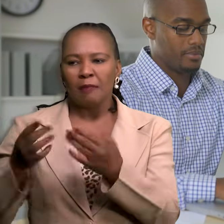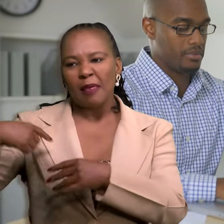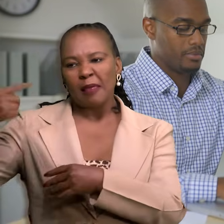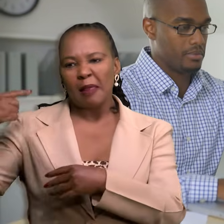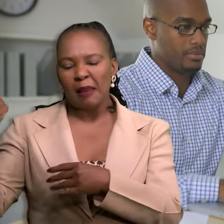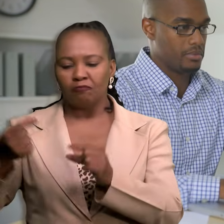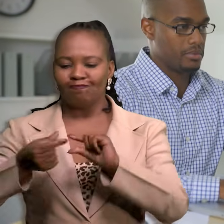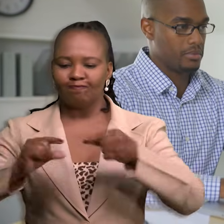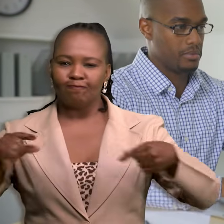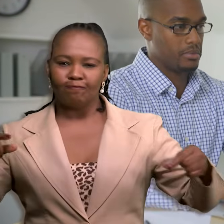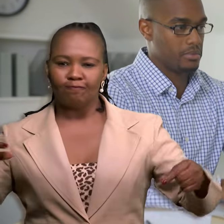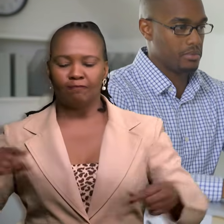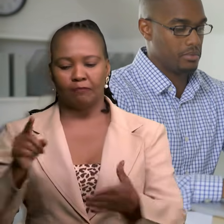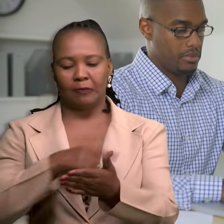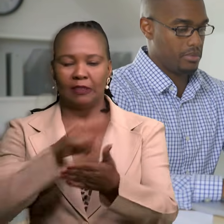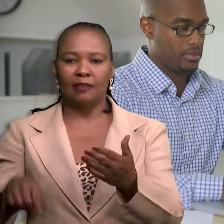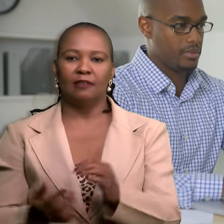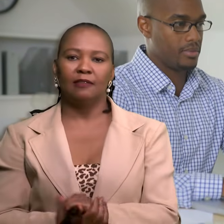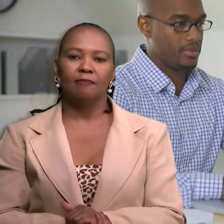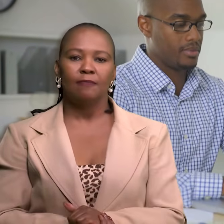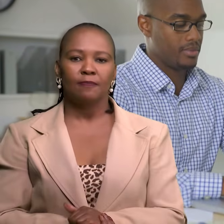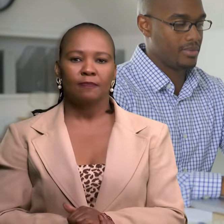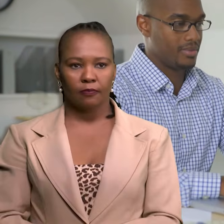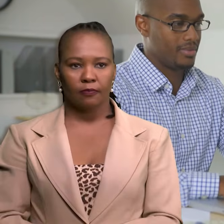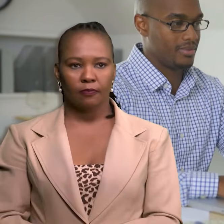also include language and grammar errors.